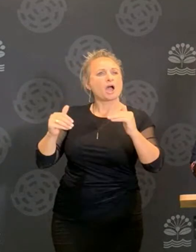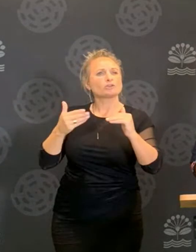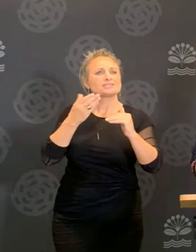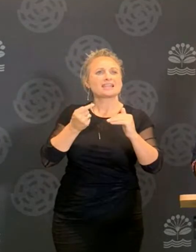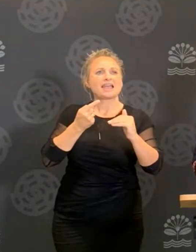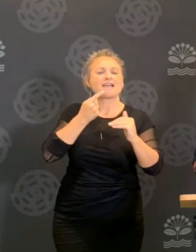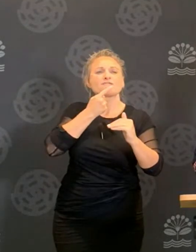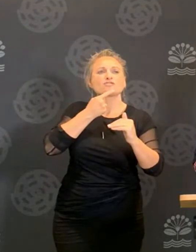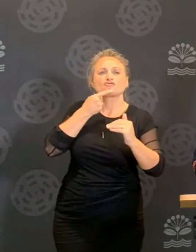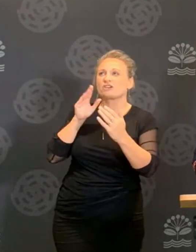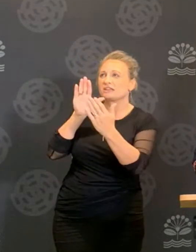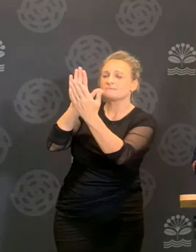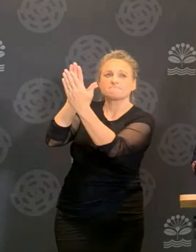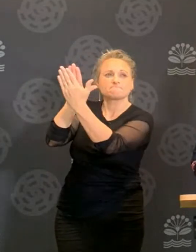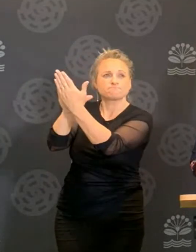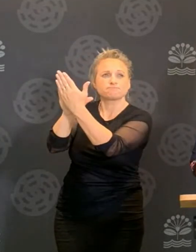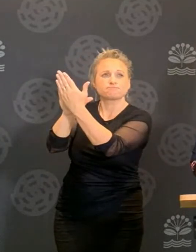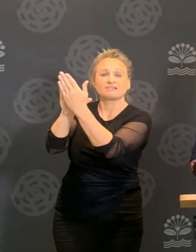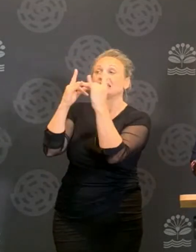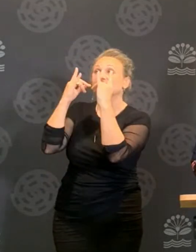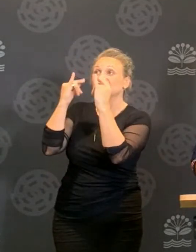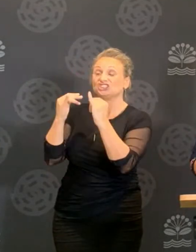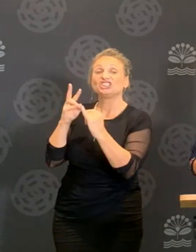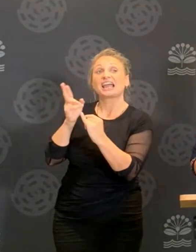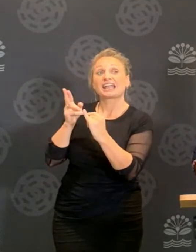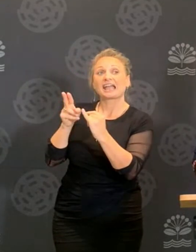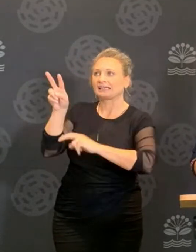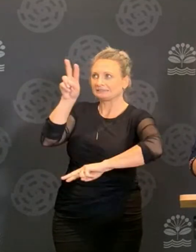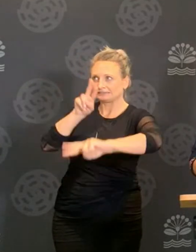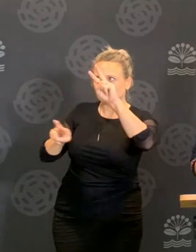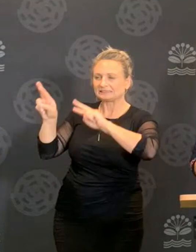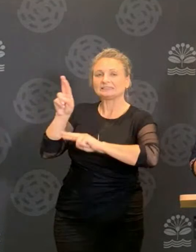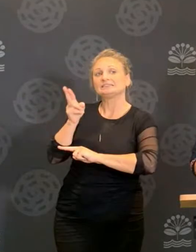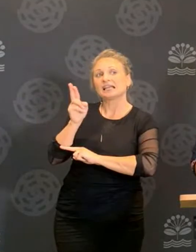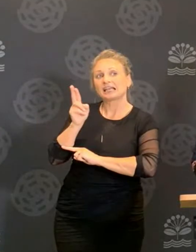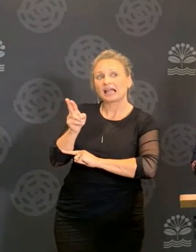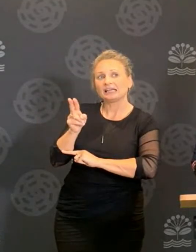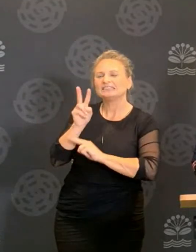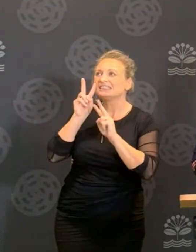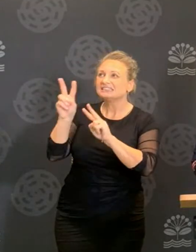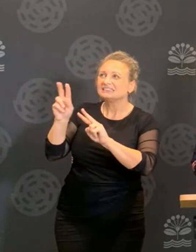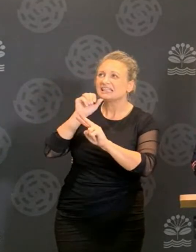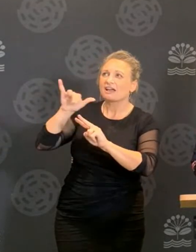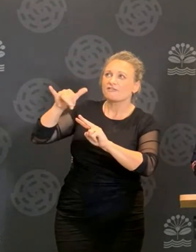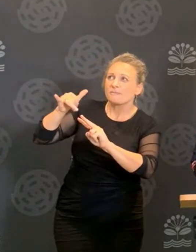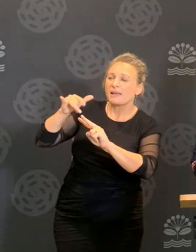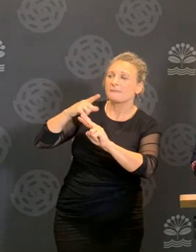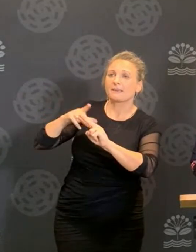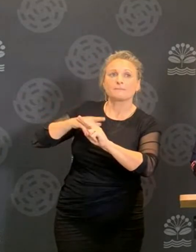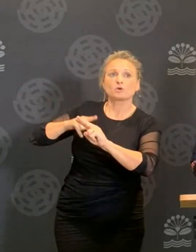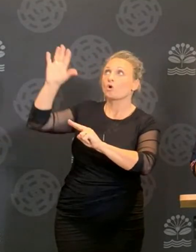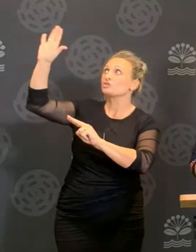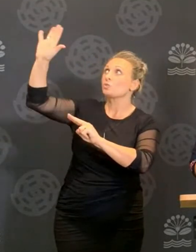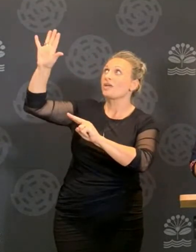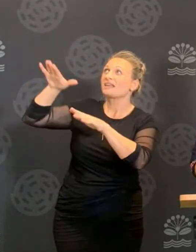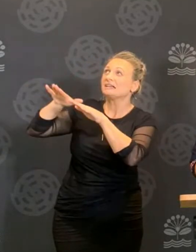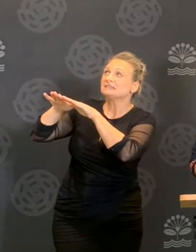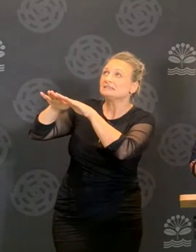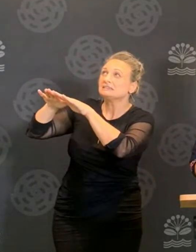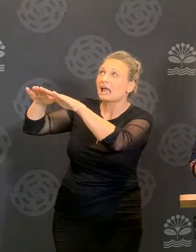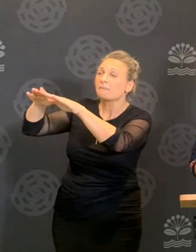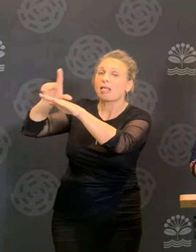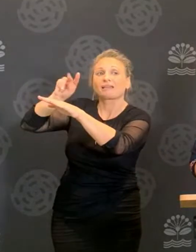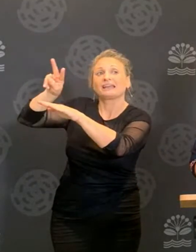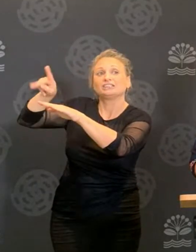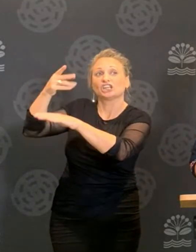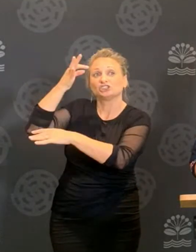and looking at whether they can be changed to yellow, given there is now some more certainty and stability in weather conditions. We